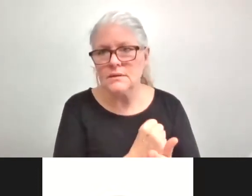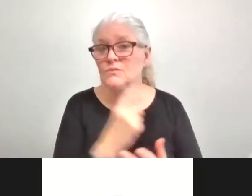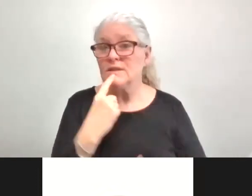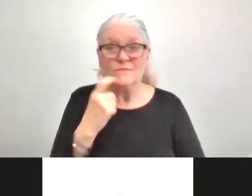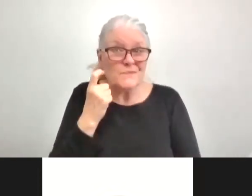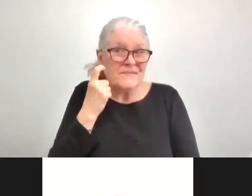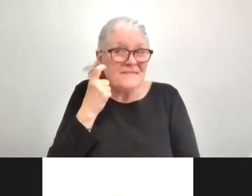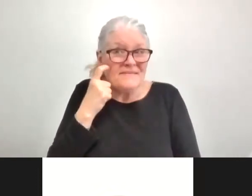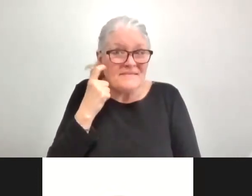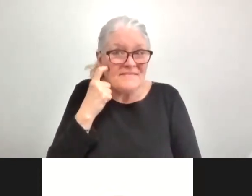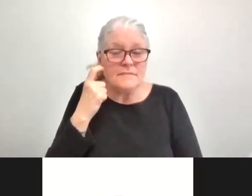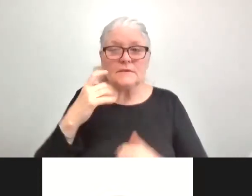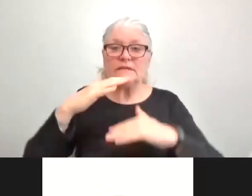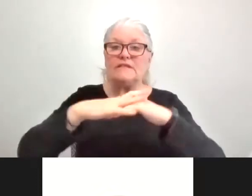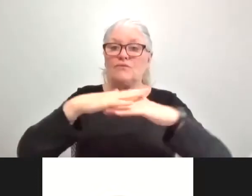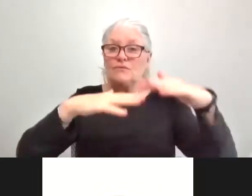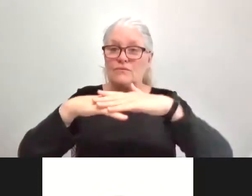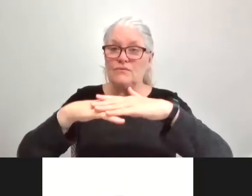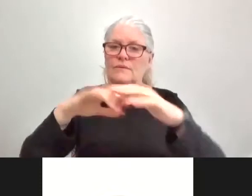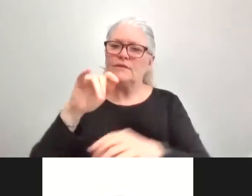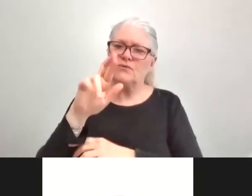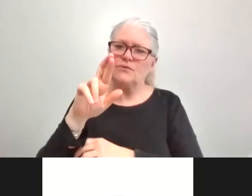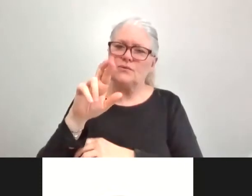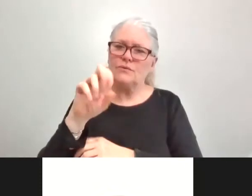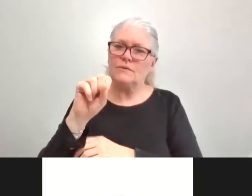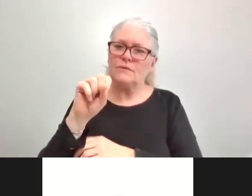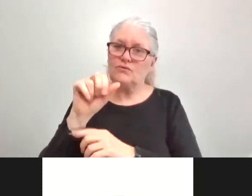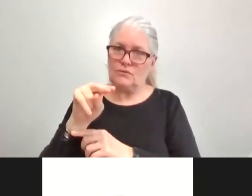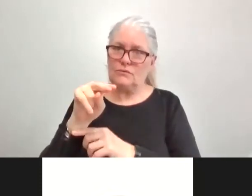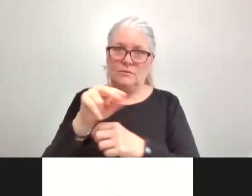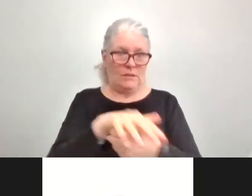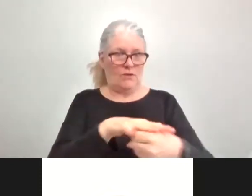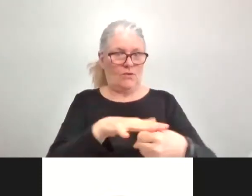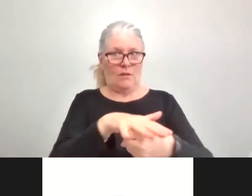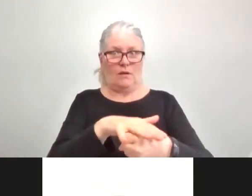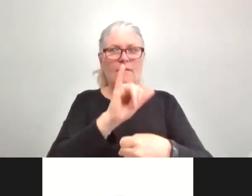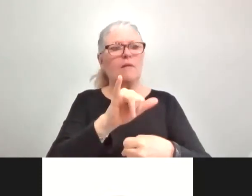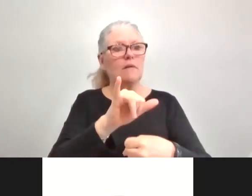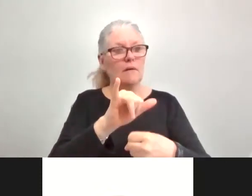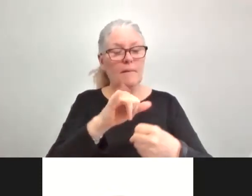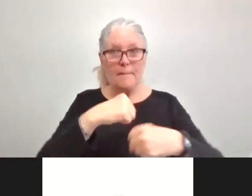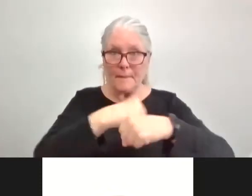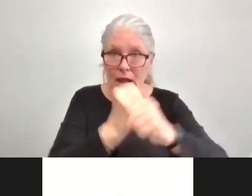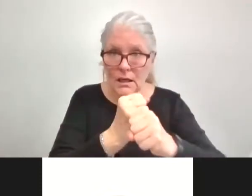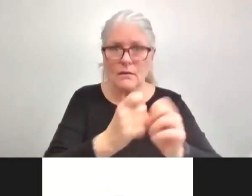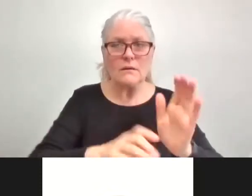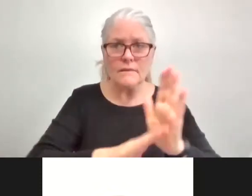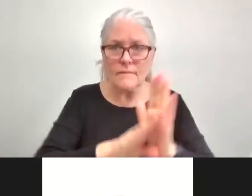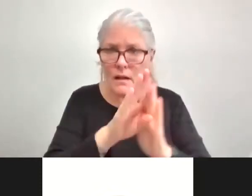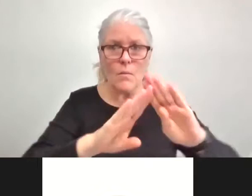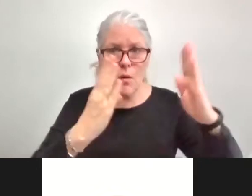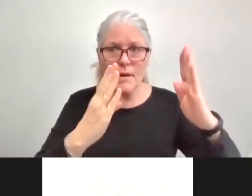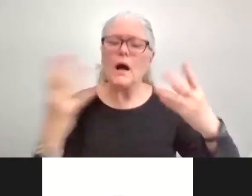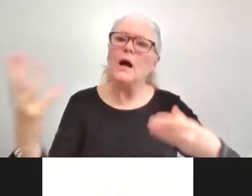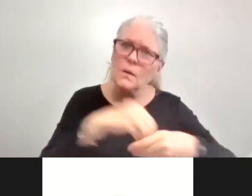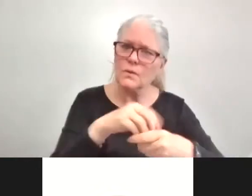seen intersectional spaces cultivated that include disabled people. So I just want people to also